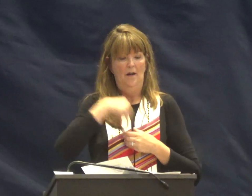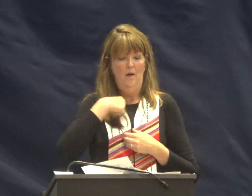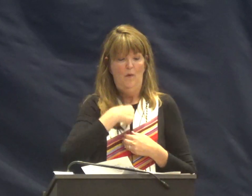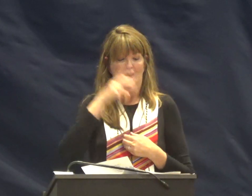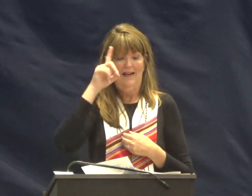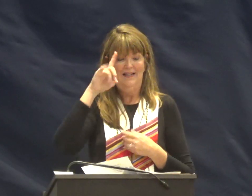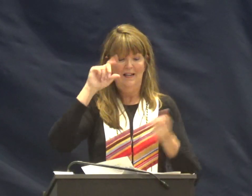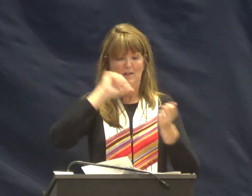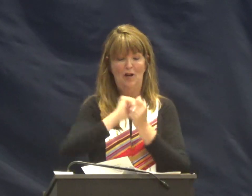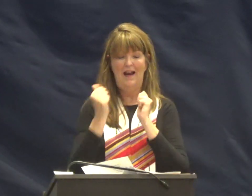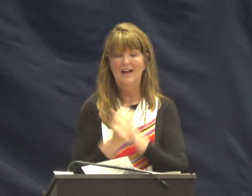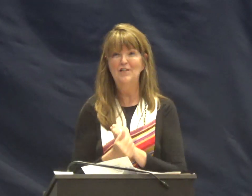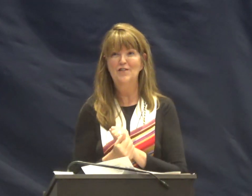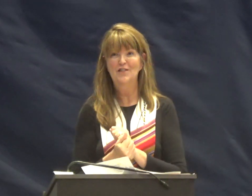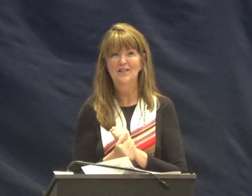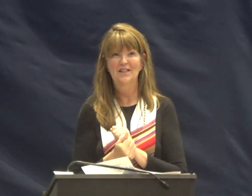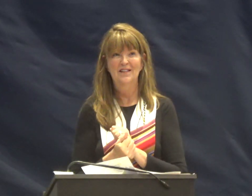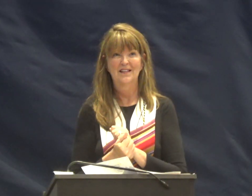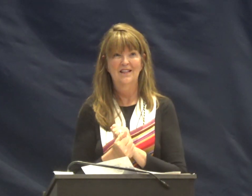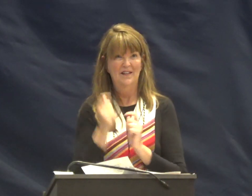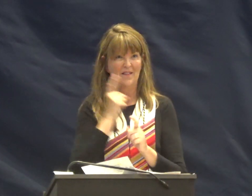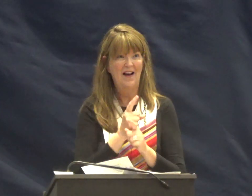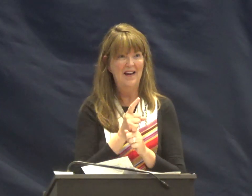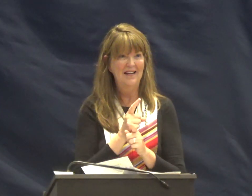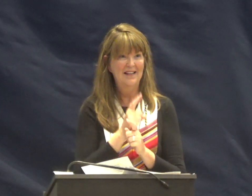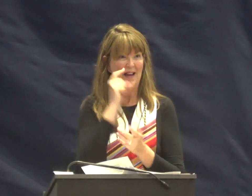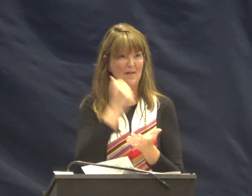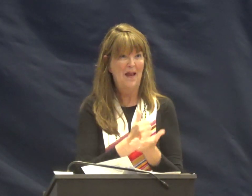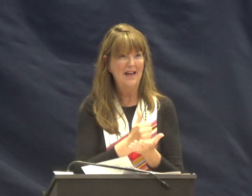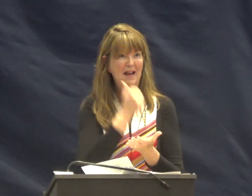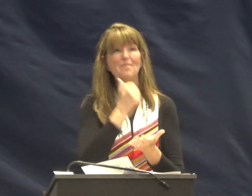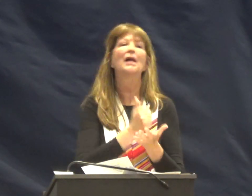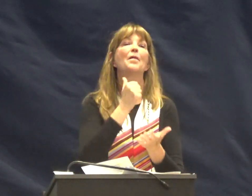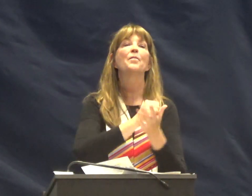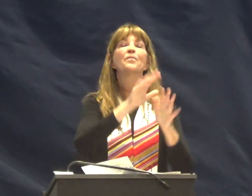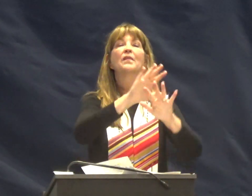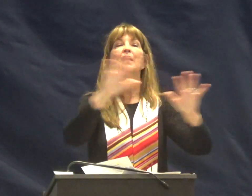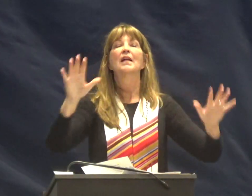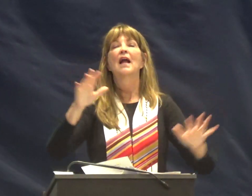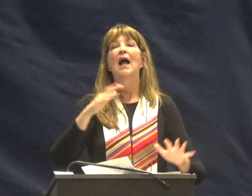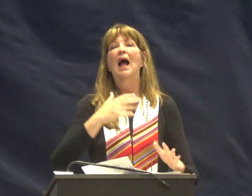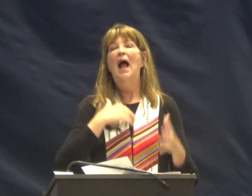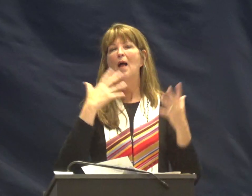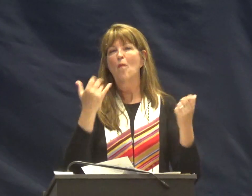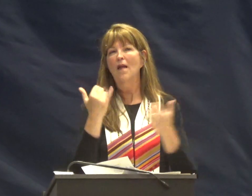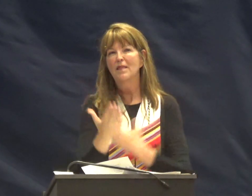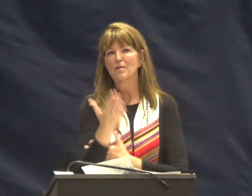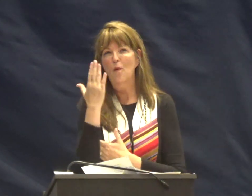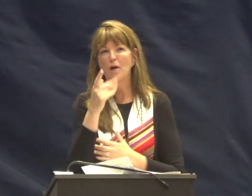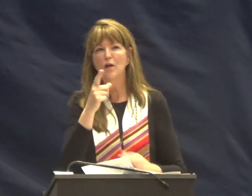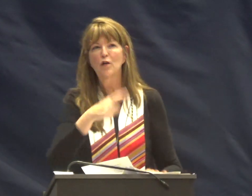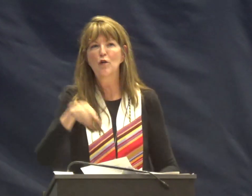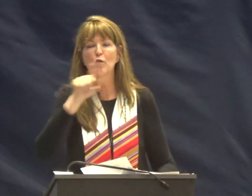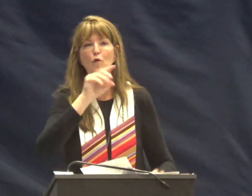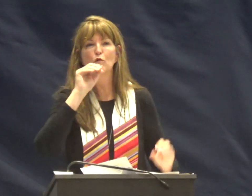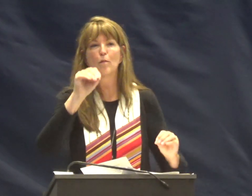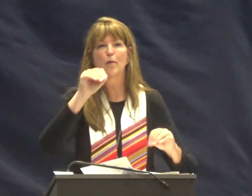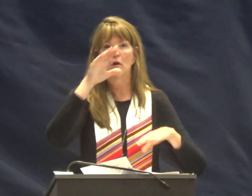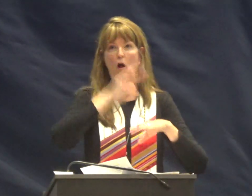sowing love and mercy and compassion. That's the sign, the outward sign of an inward change.